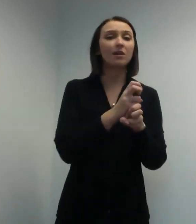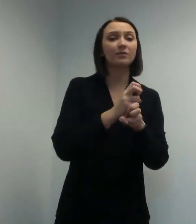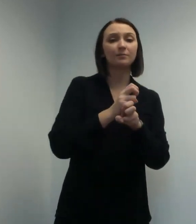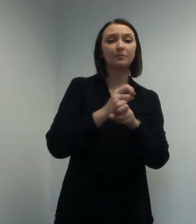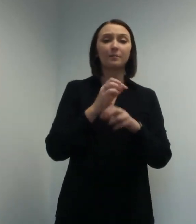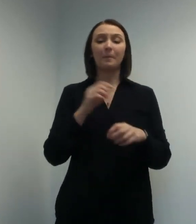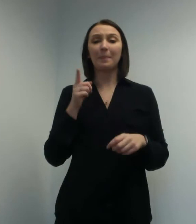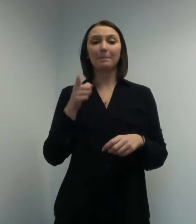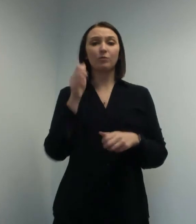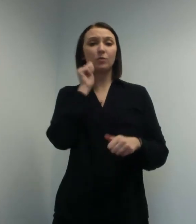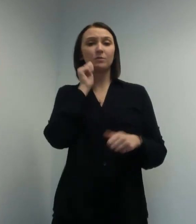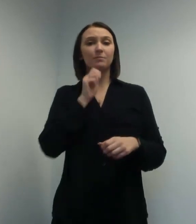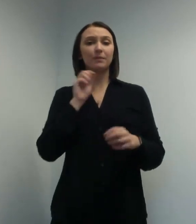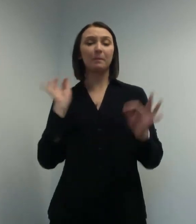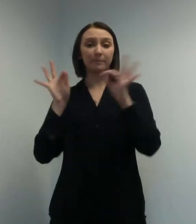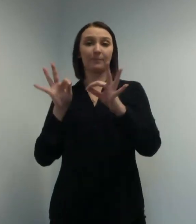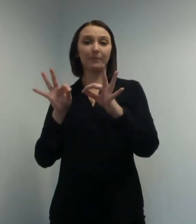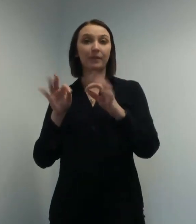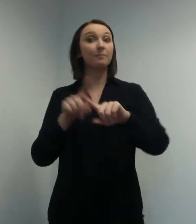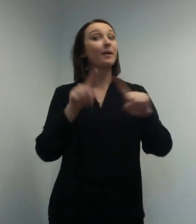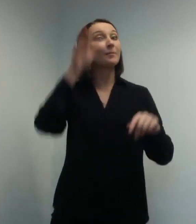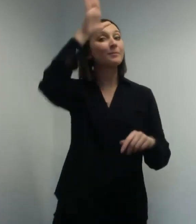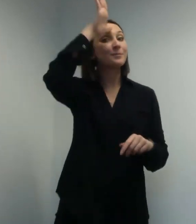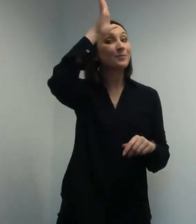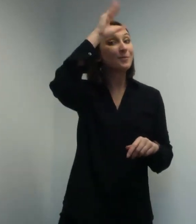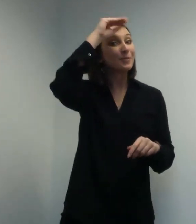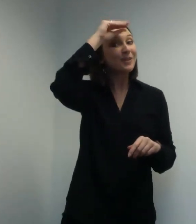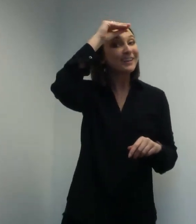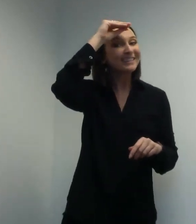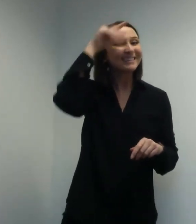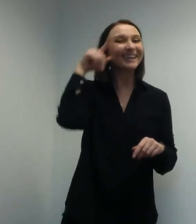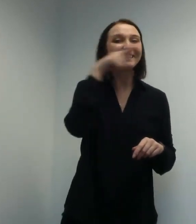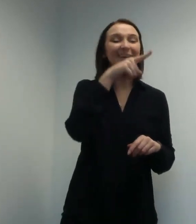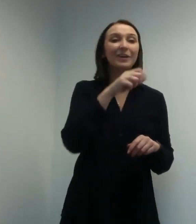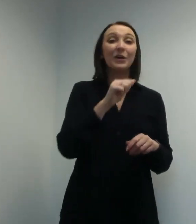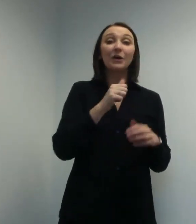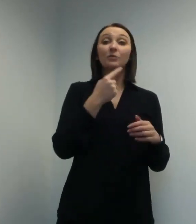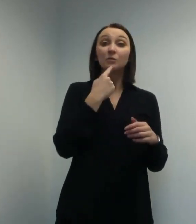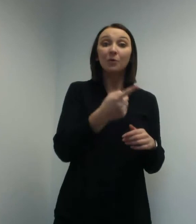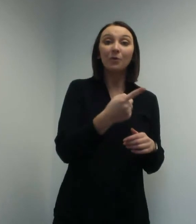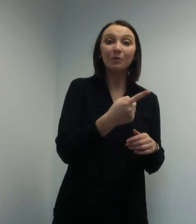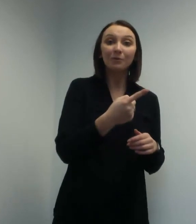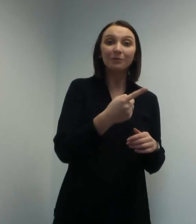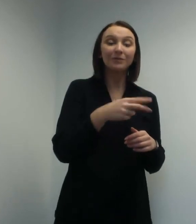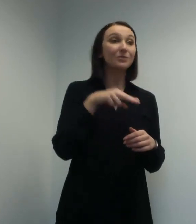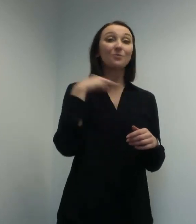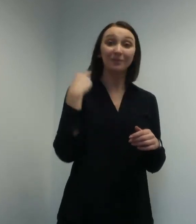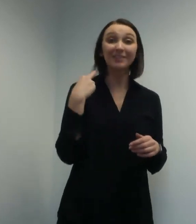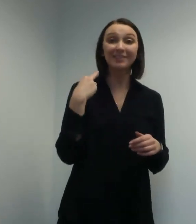to play rough, swing high, crawl to the top of the monkey bars, and then just jump off head first. And